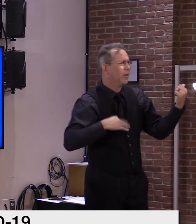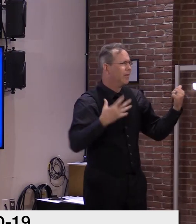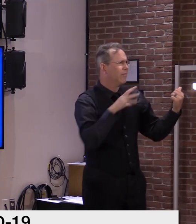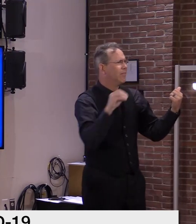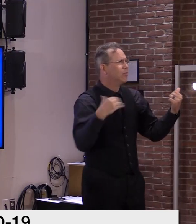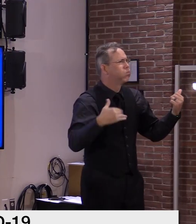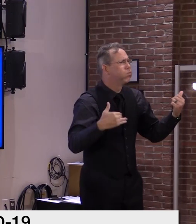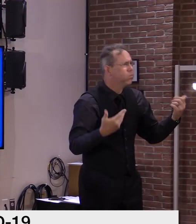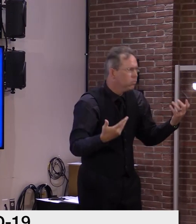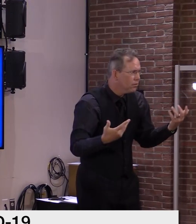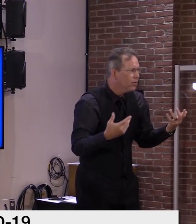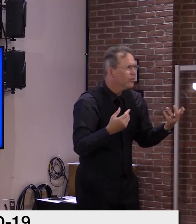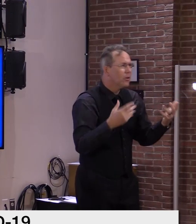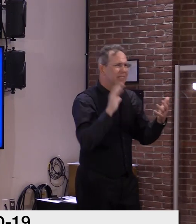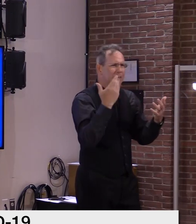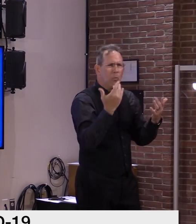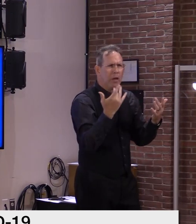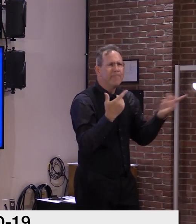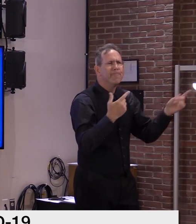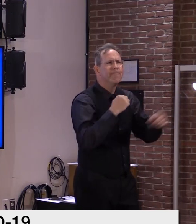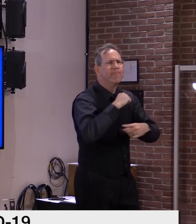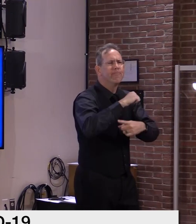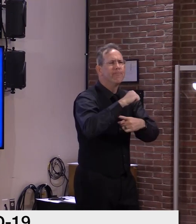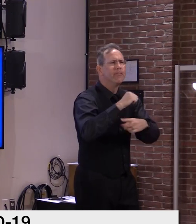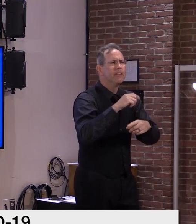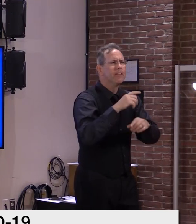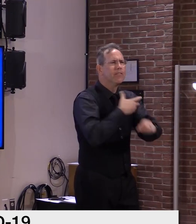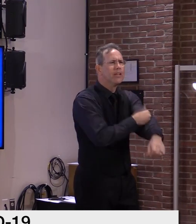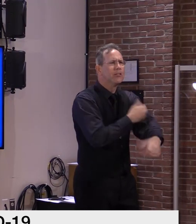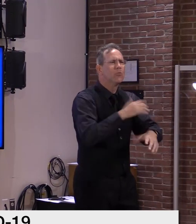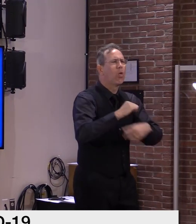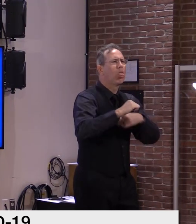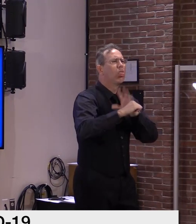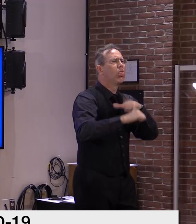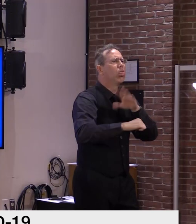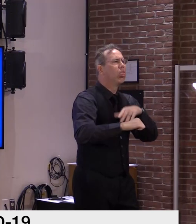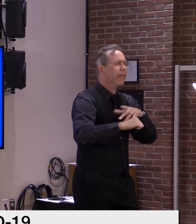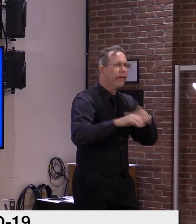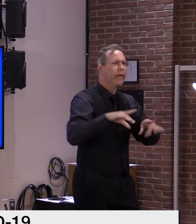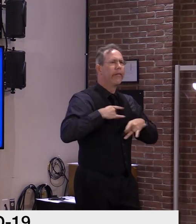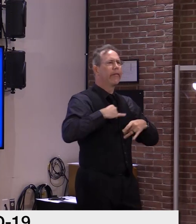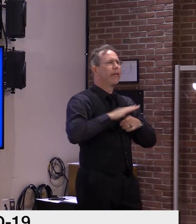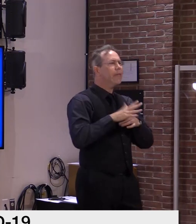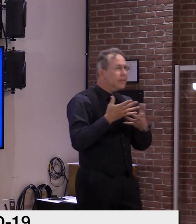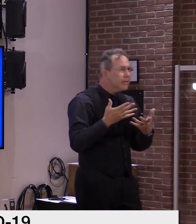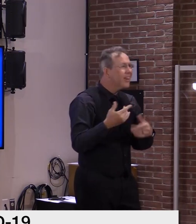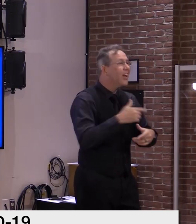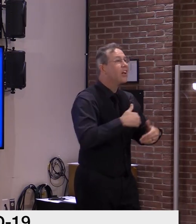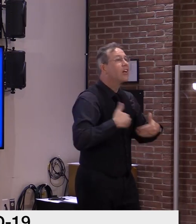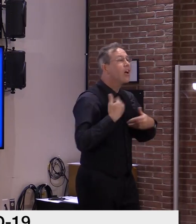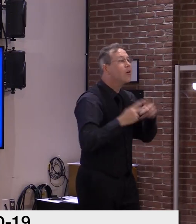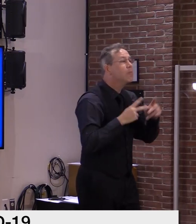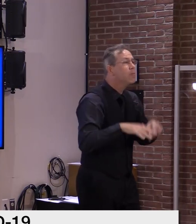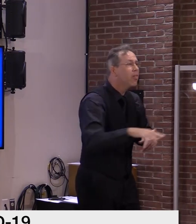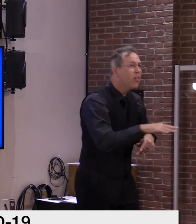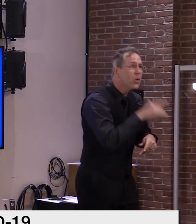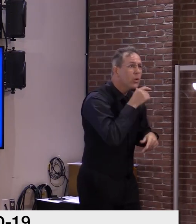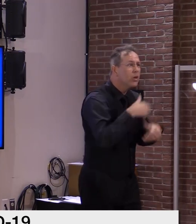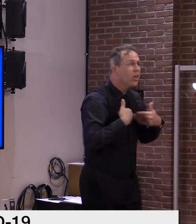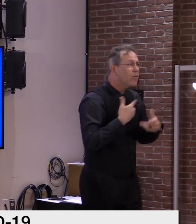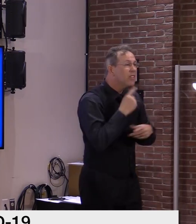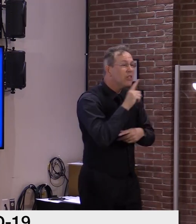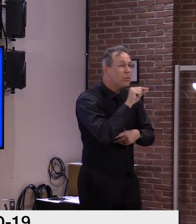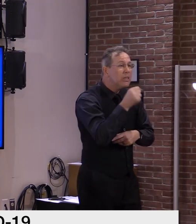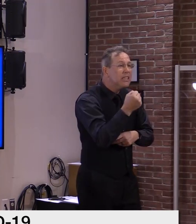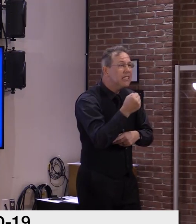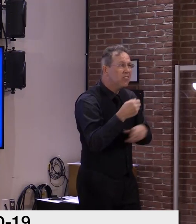stark shift to younger patients, even in their 20s, requiring intensive care. So again, even with our strong uptakes